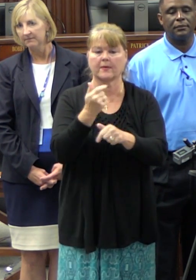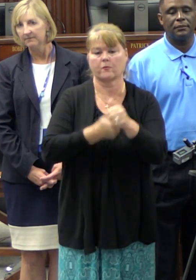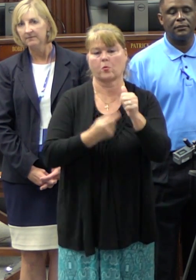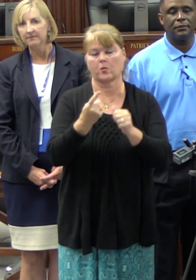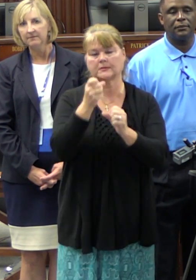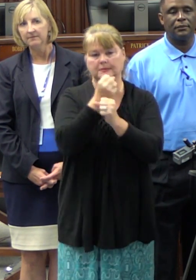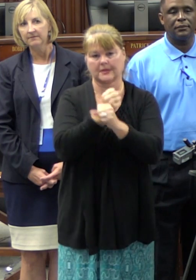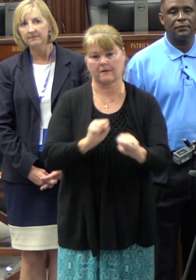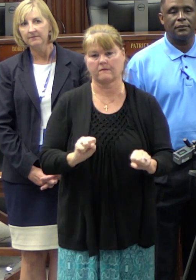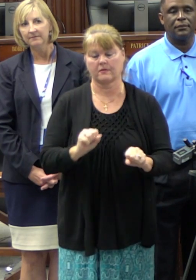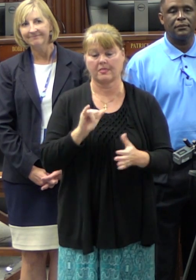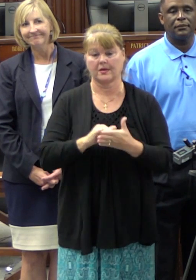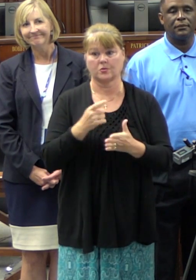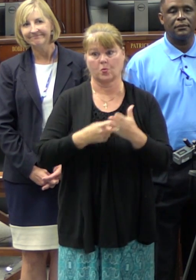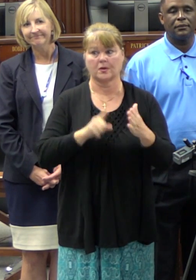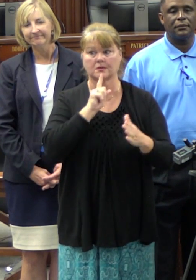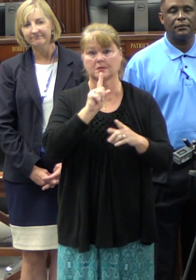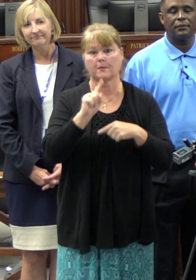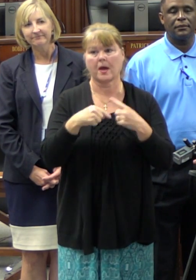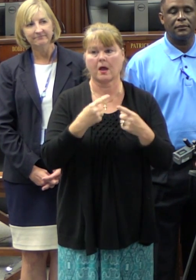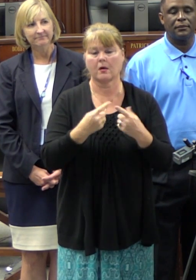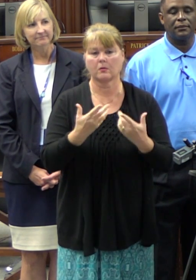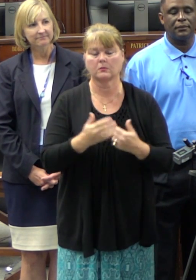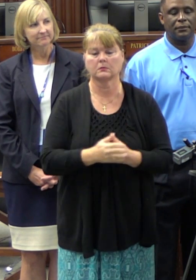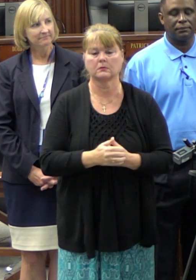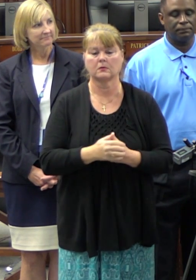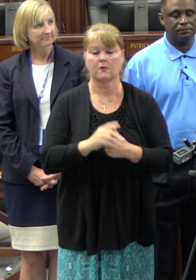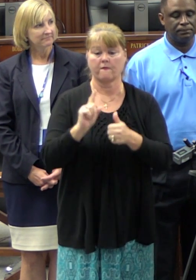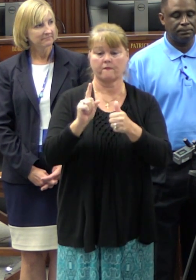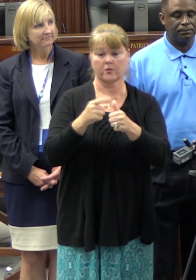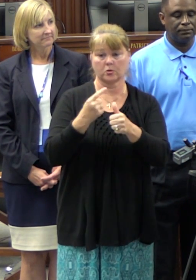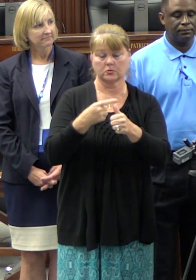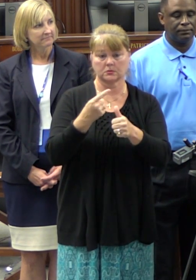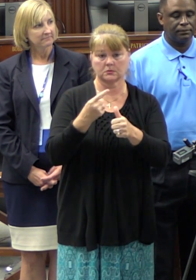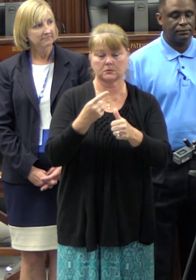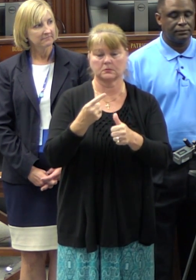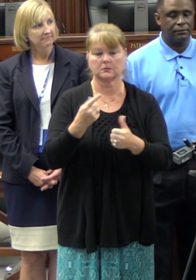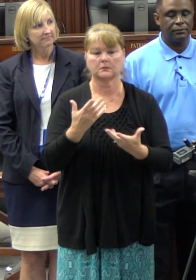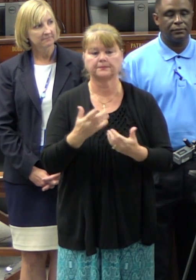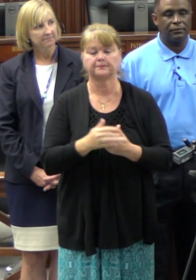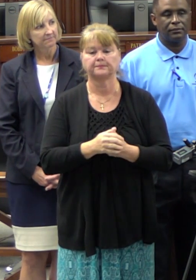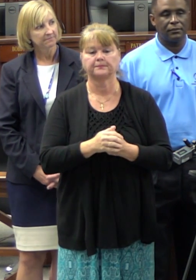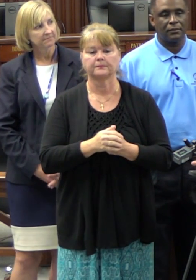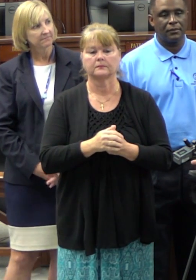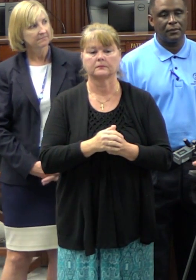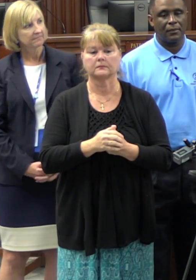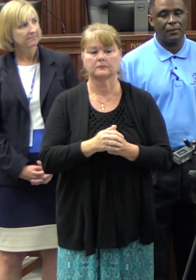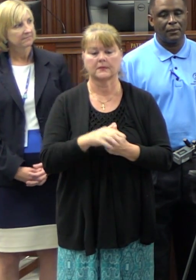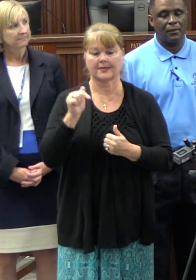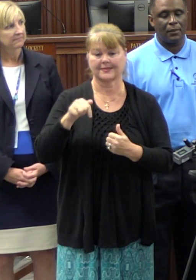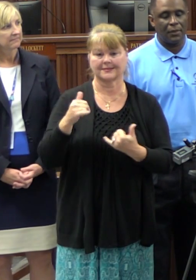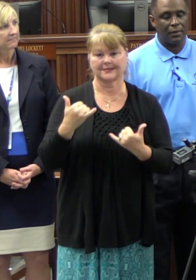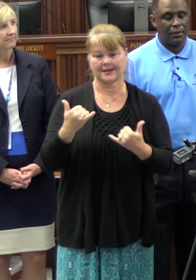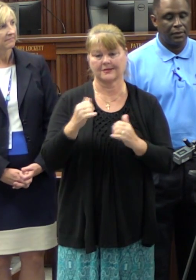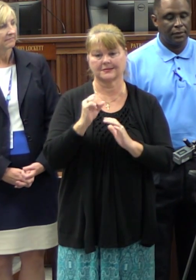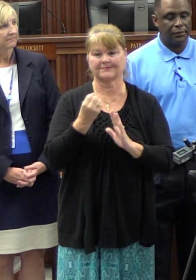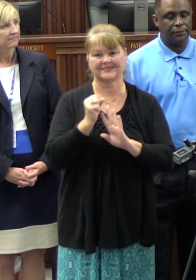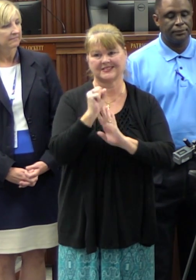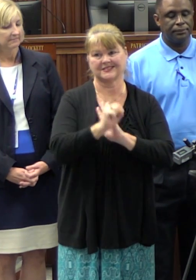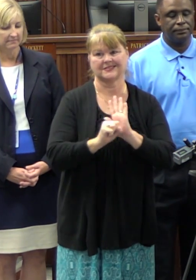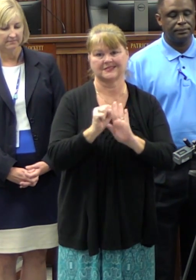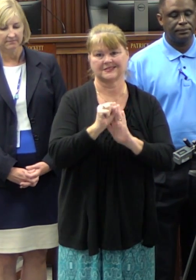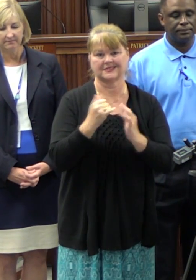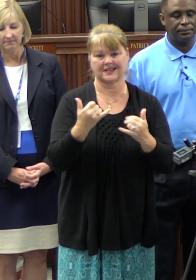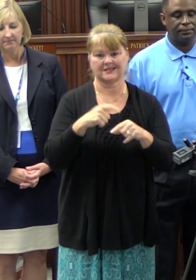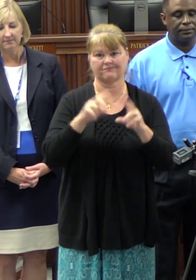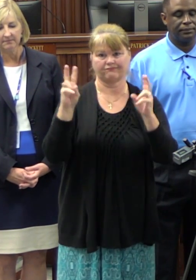And that's what it's about. The one thing I would say first is just, this is the season for storms,